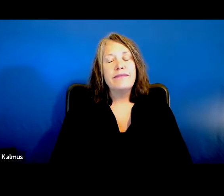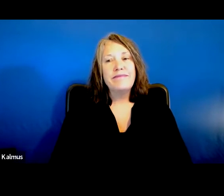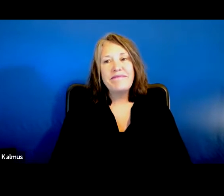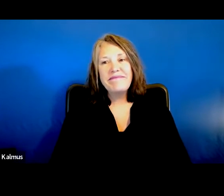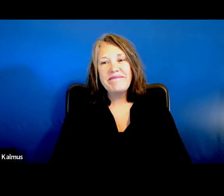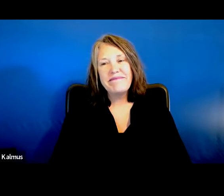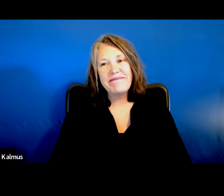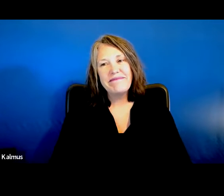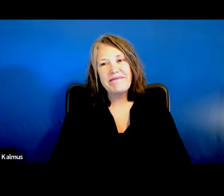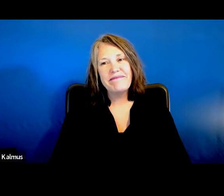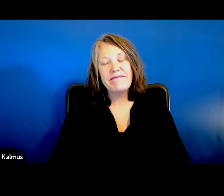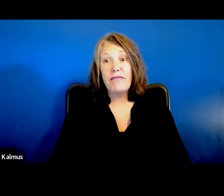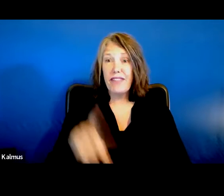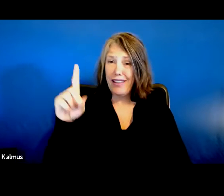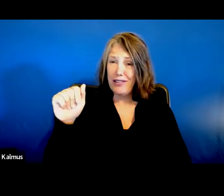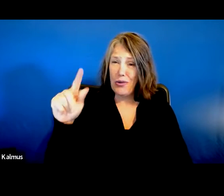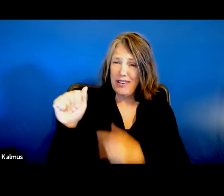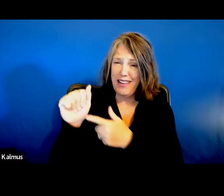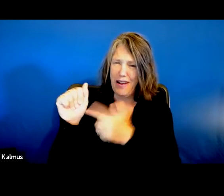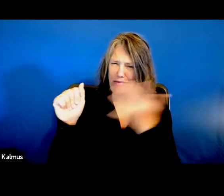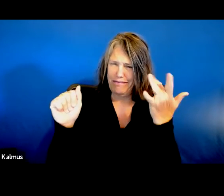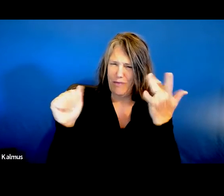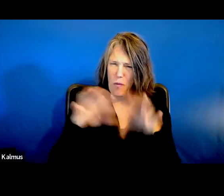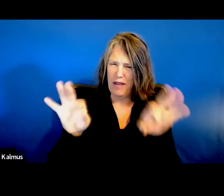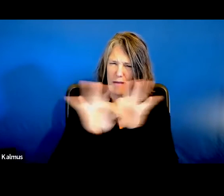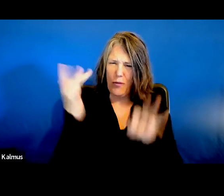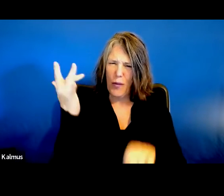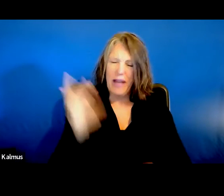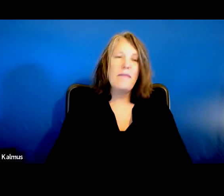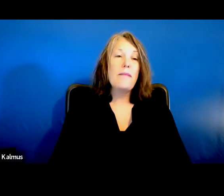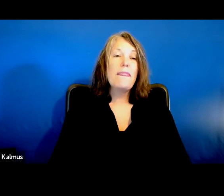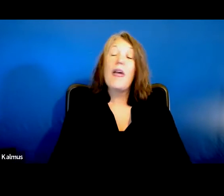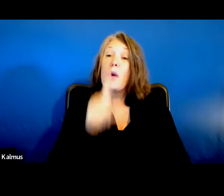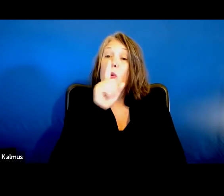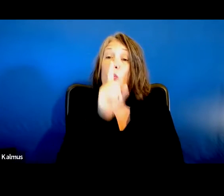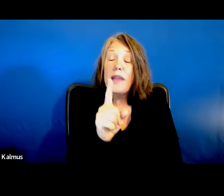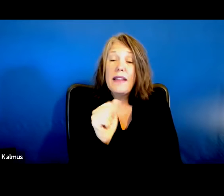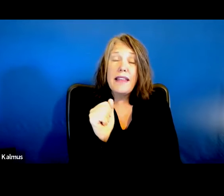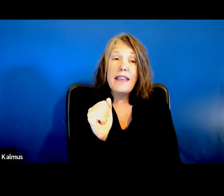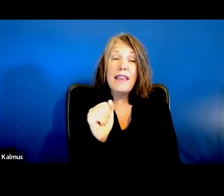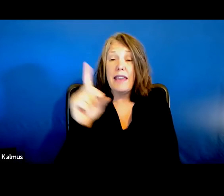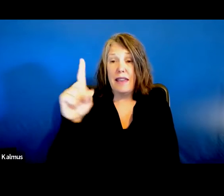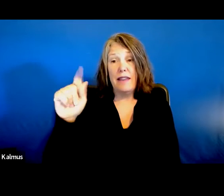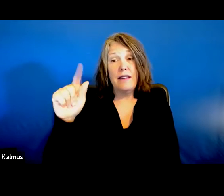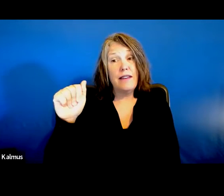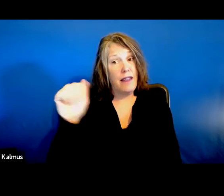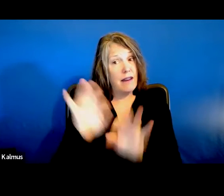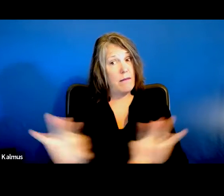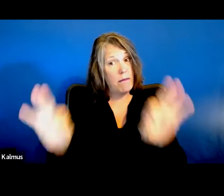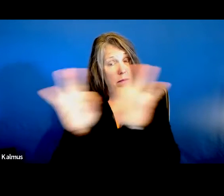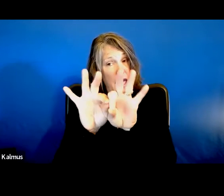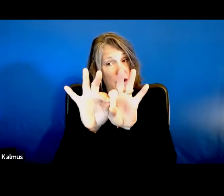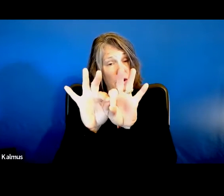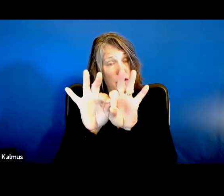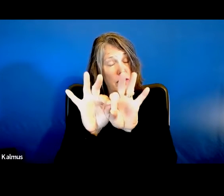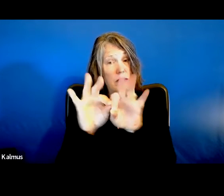So why data? Why does data matter? Really, data matters because there is